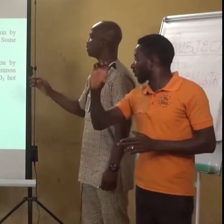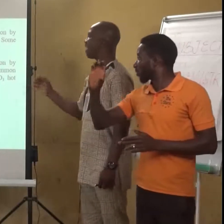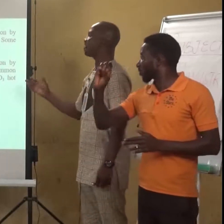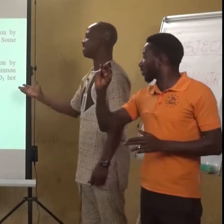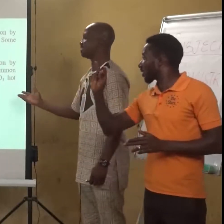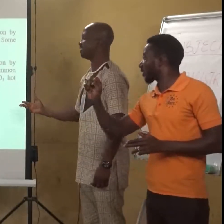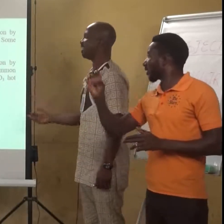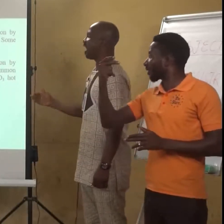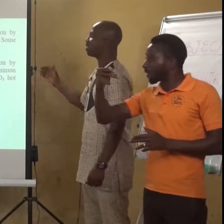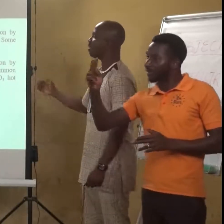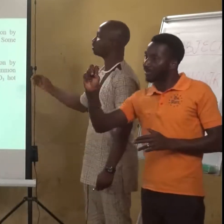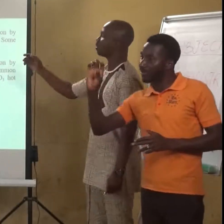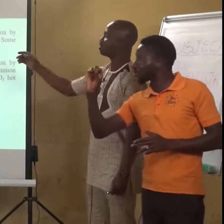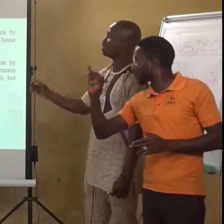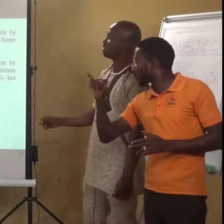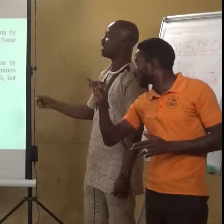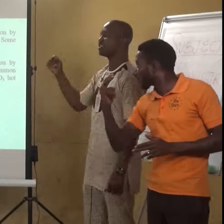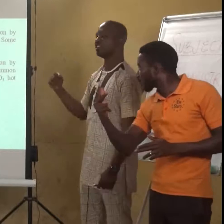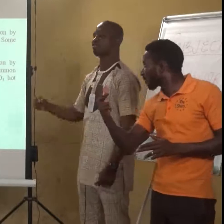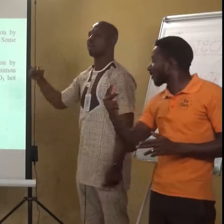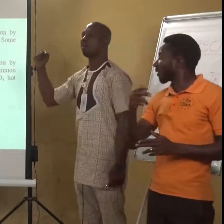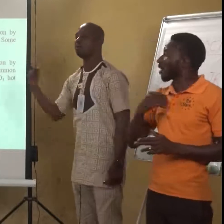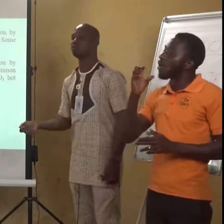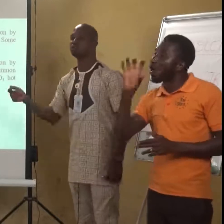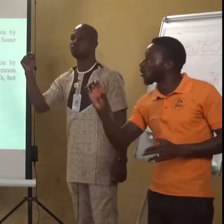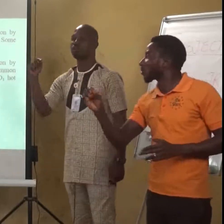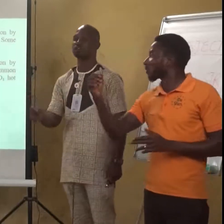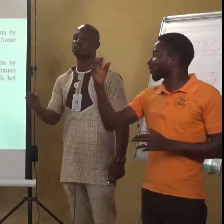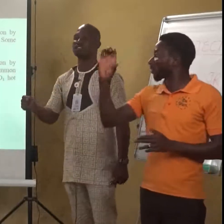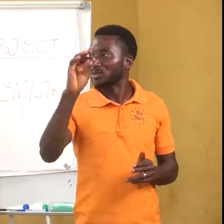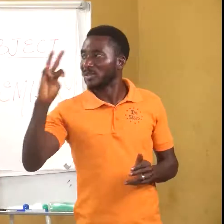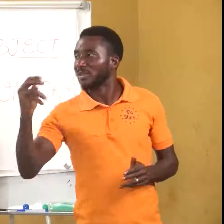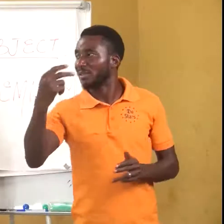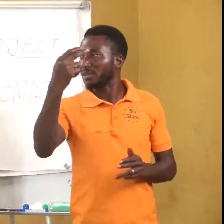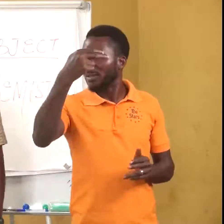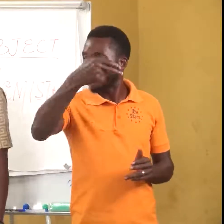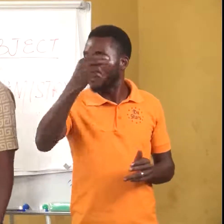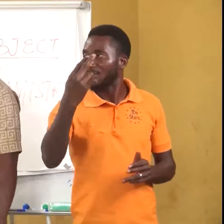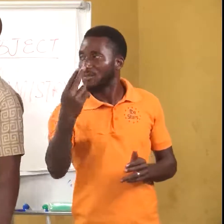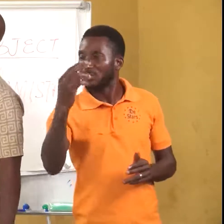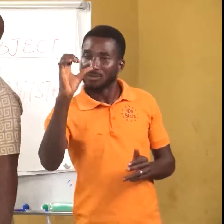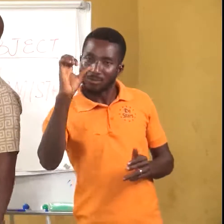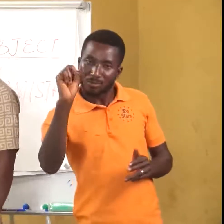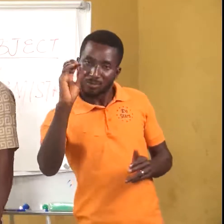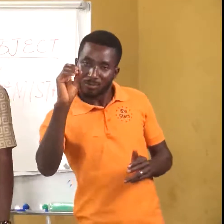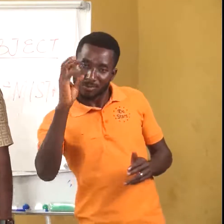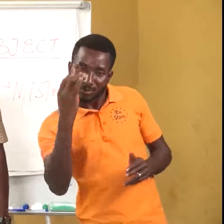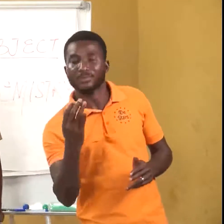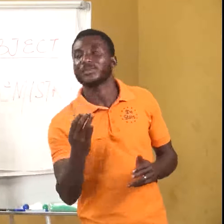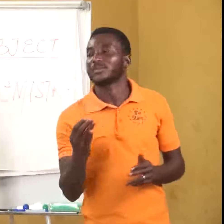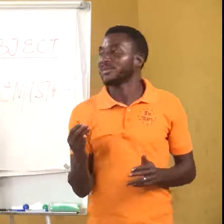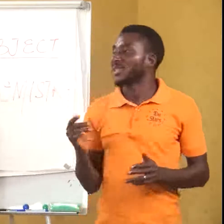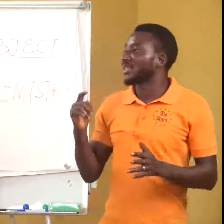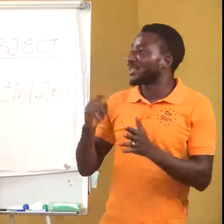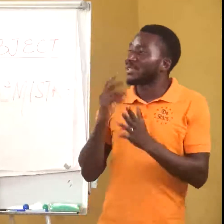trioxonitrate 5 acid, and hot concentrated tetraoxosulfate 6 acid. These are very common